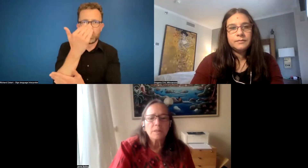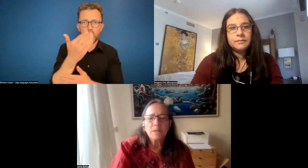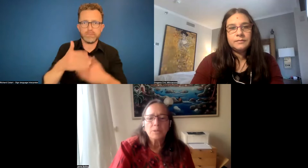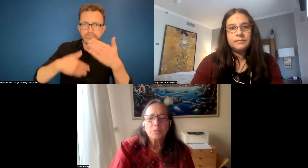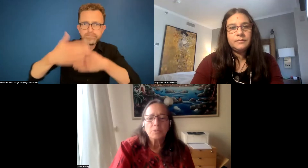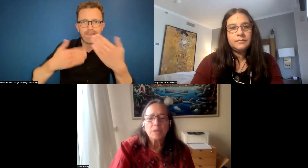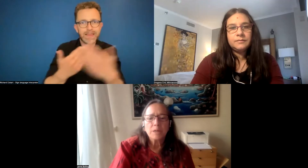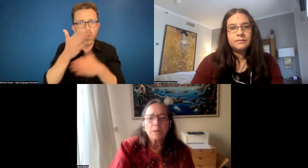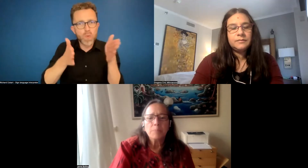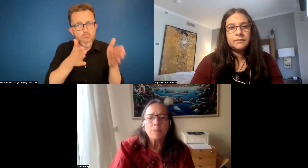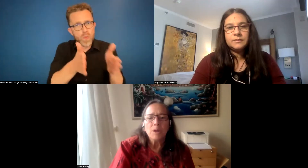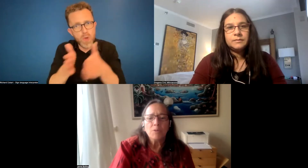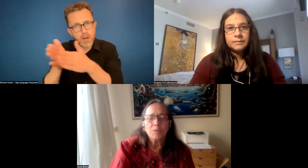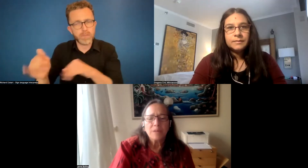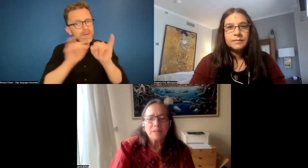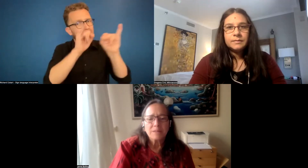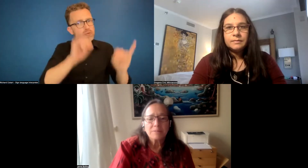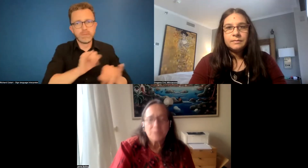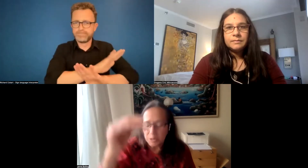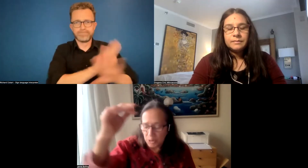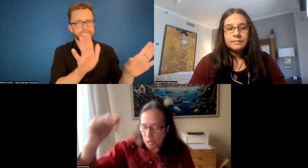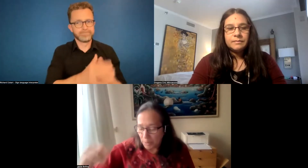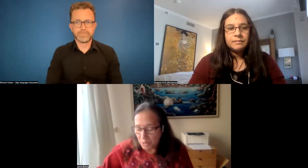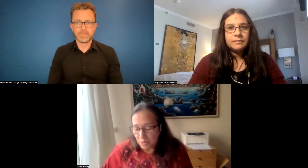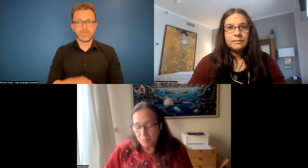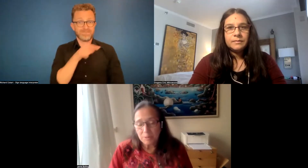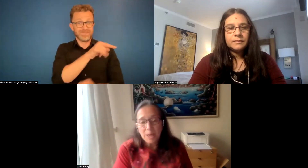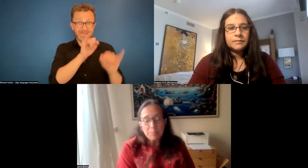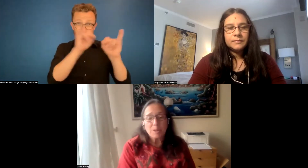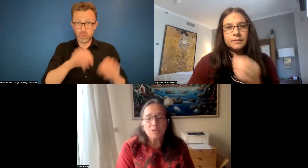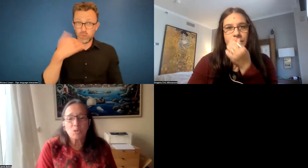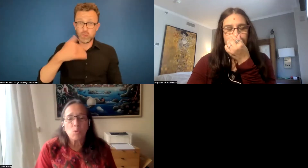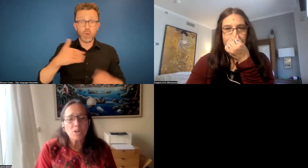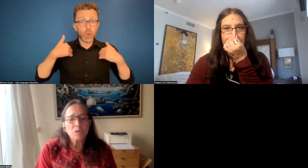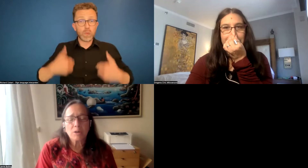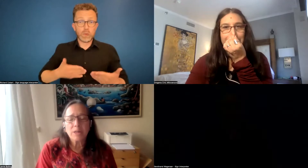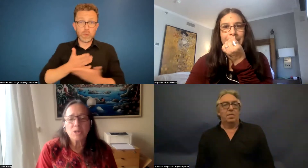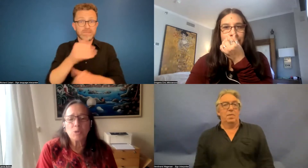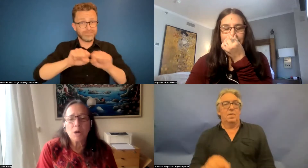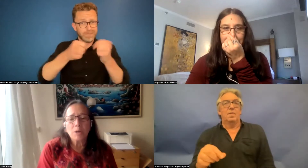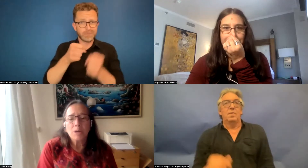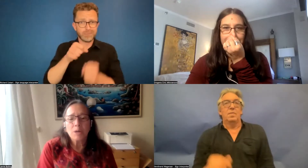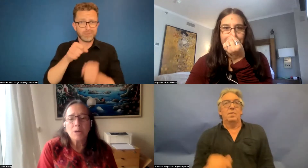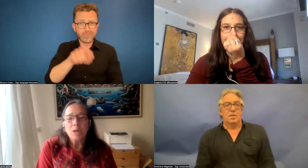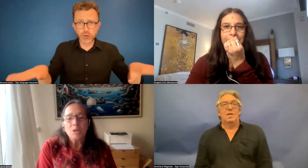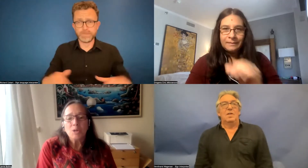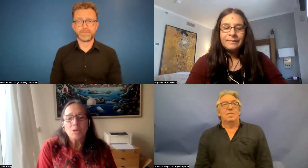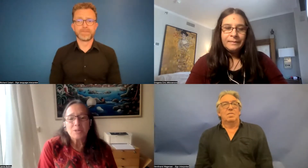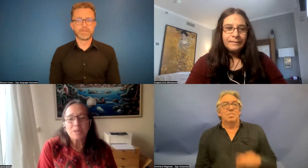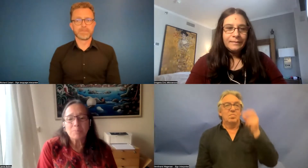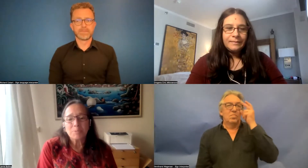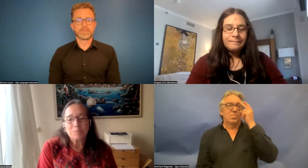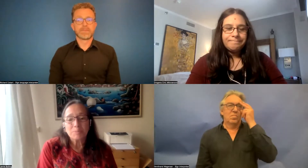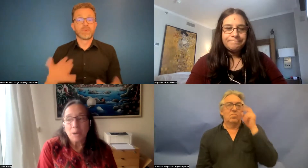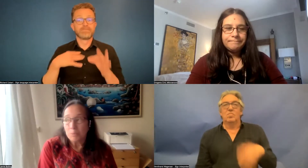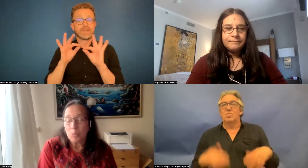And thank you, Dragana, for that very dark picture. We're happy that you're the watchdog, that you are trying to